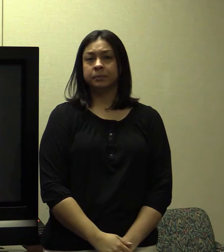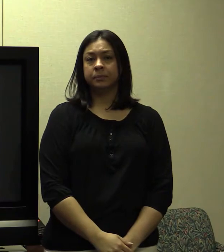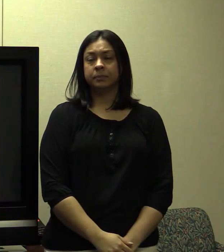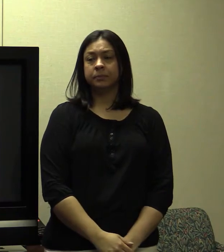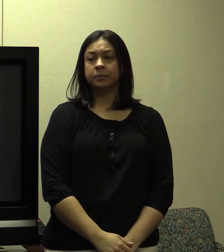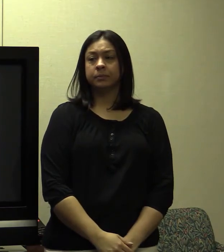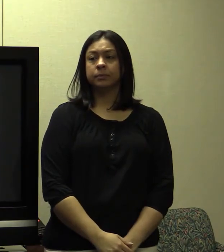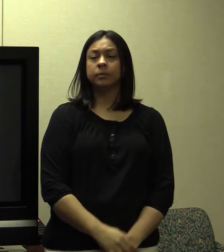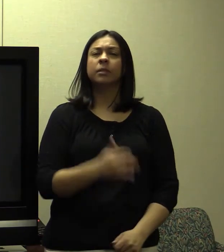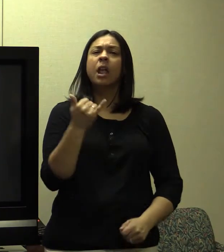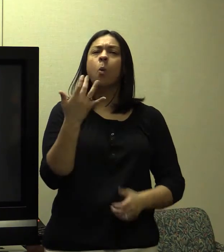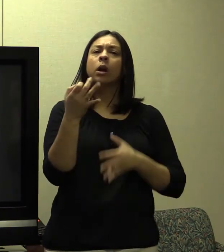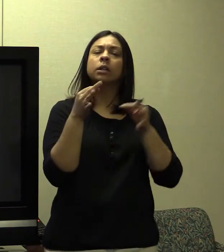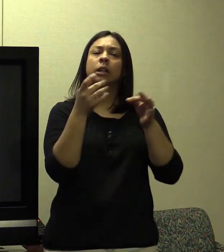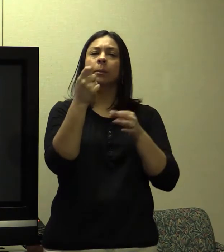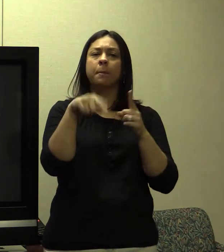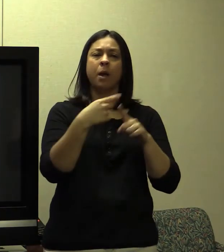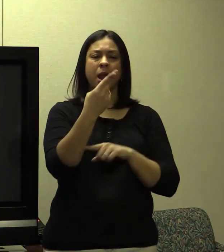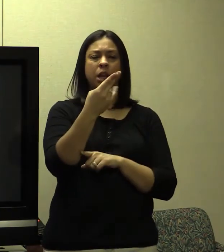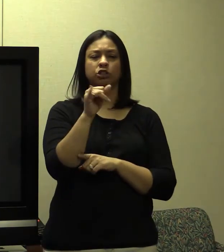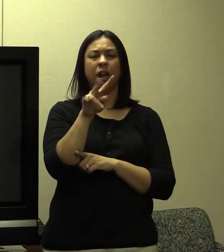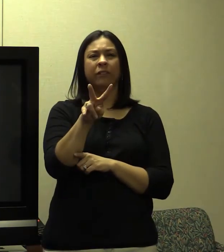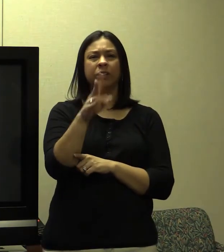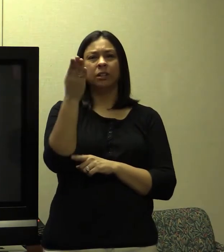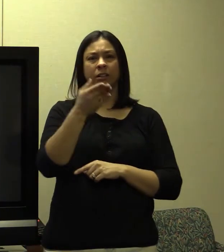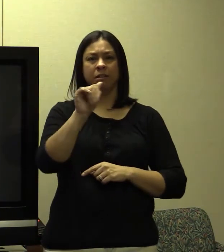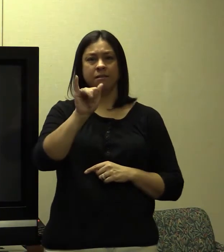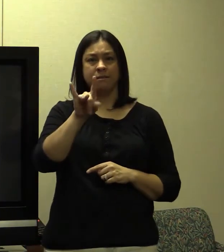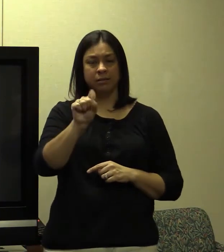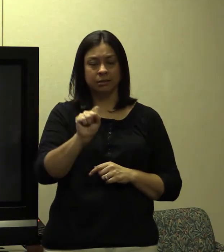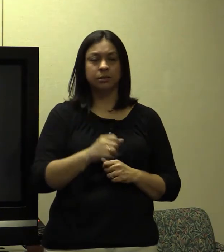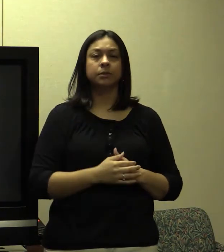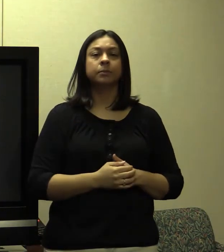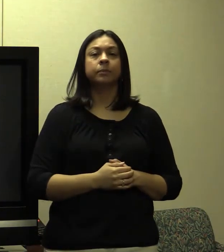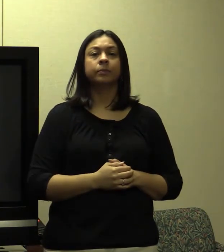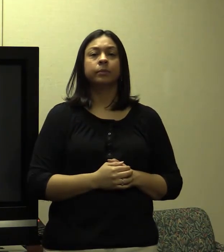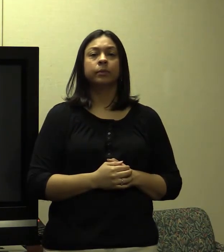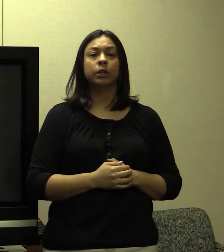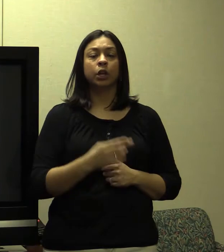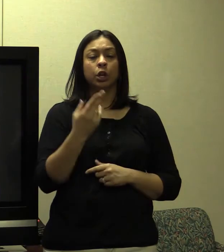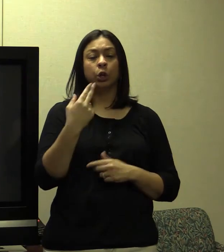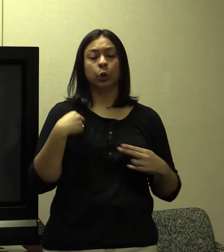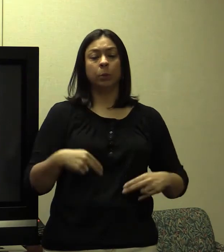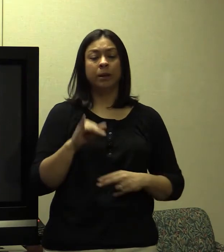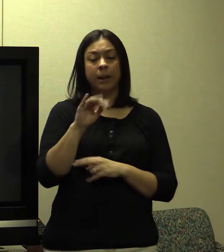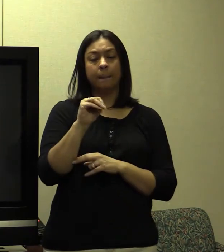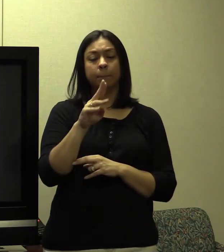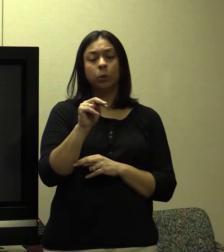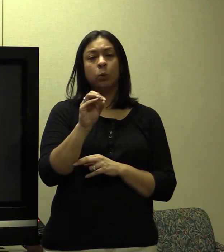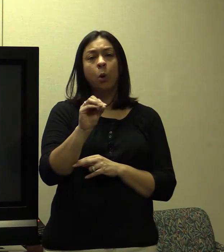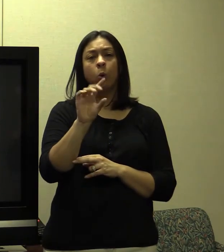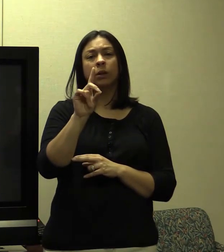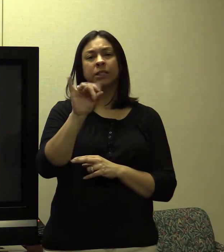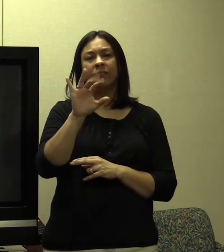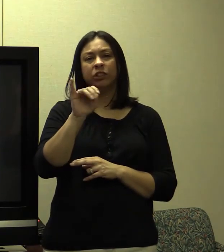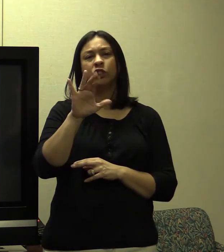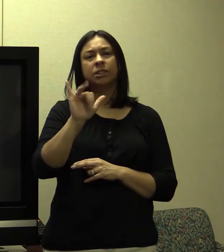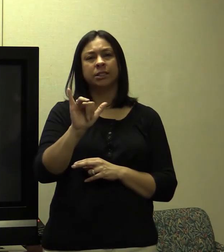Let's talk a little bit about HIV/AIDS. Human immunodeficiency virus has wiped out a generation of